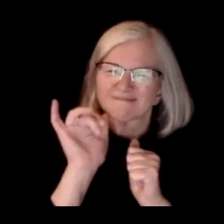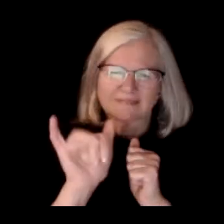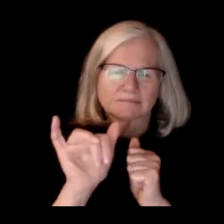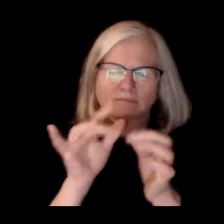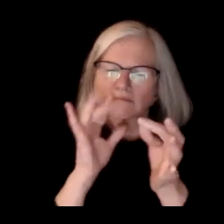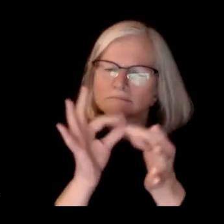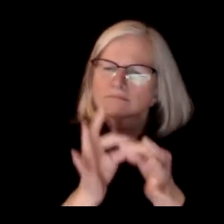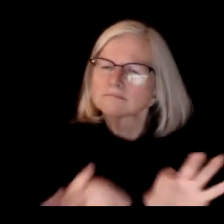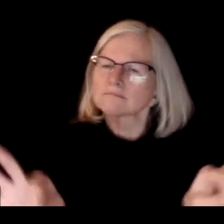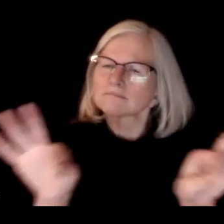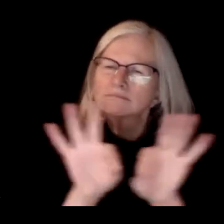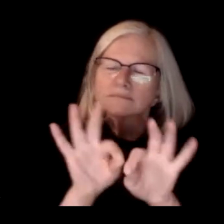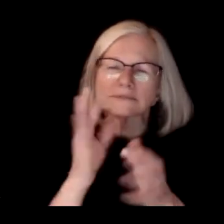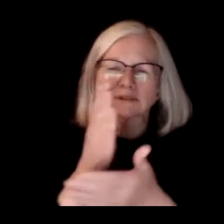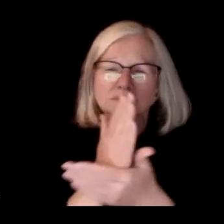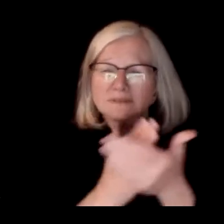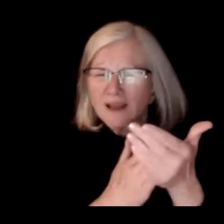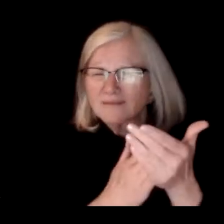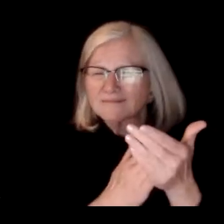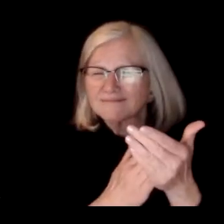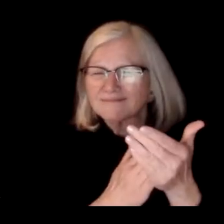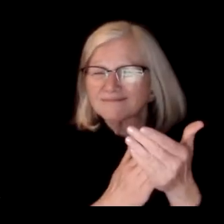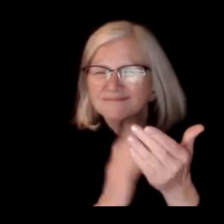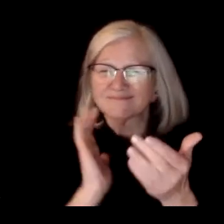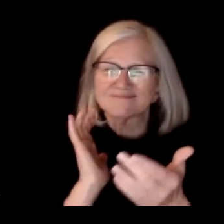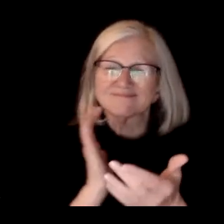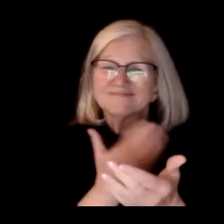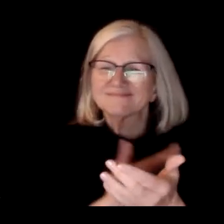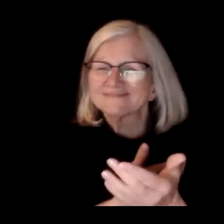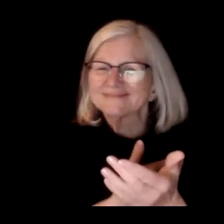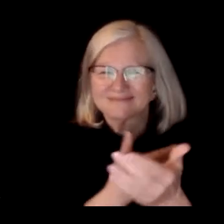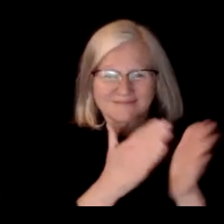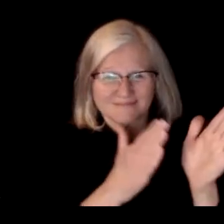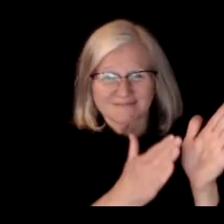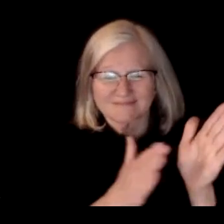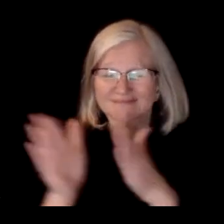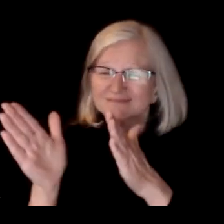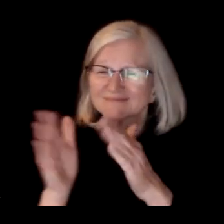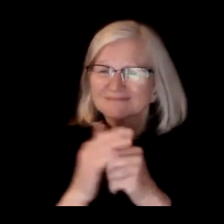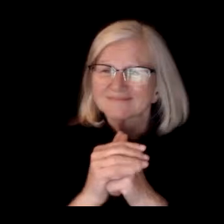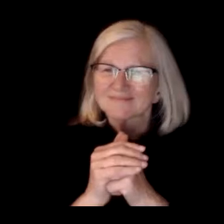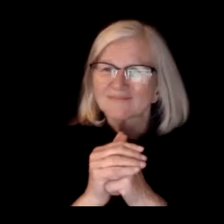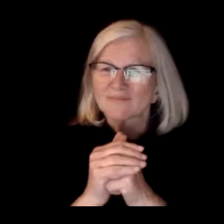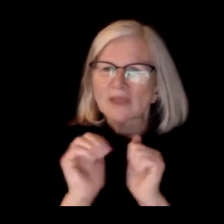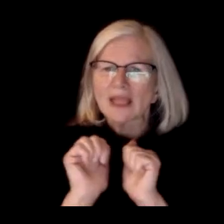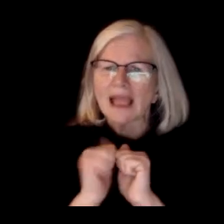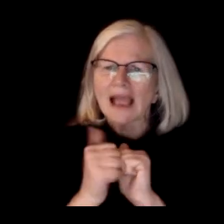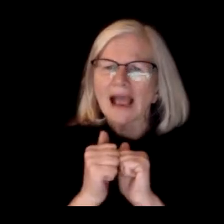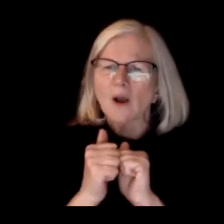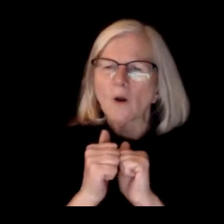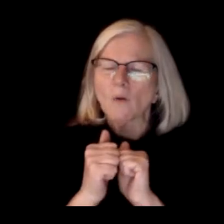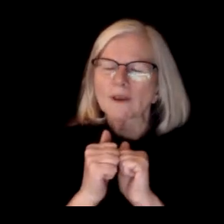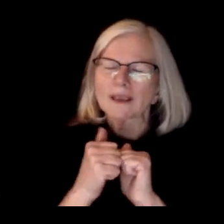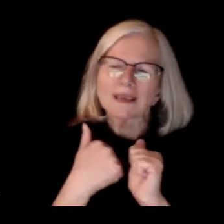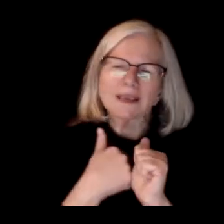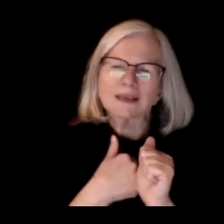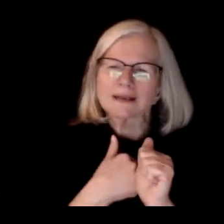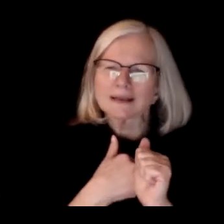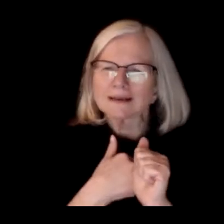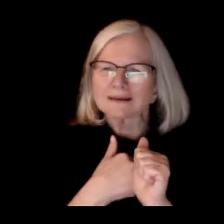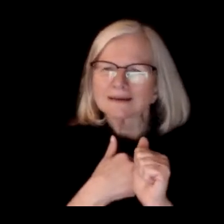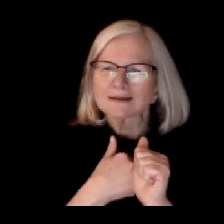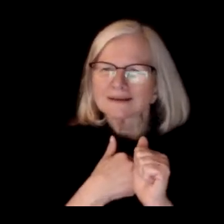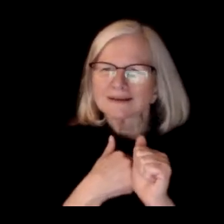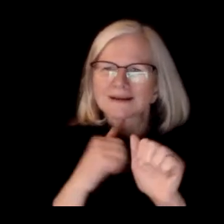piece of the puzzle here of how we ultimately get beyond the grip that COVID-19